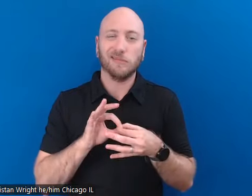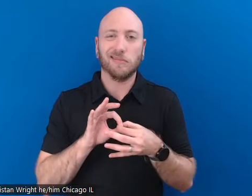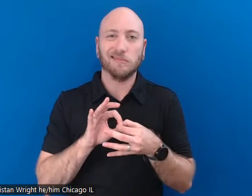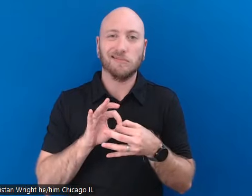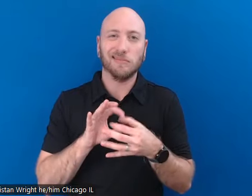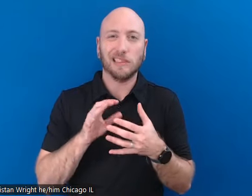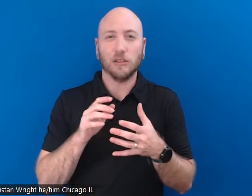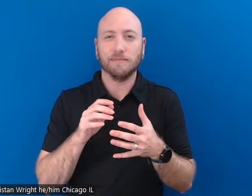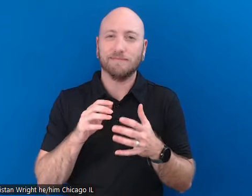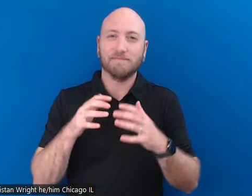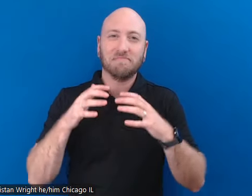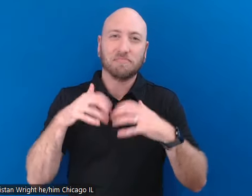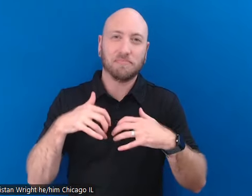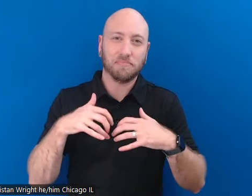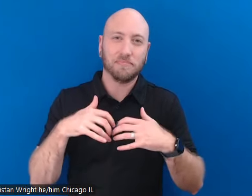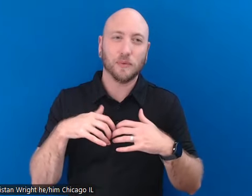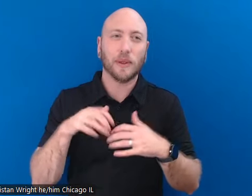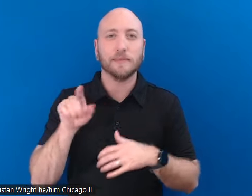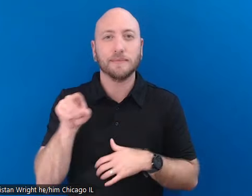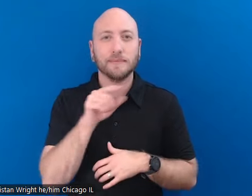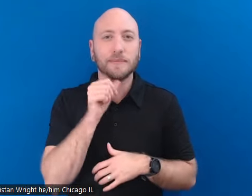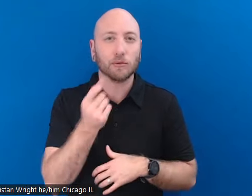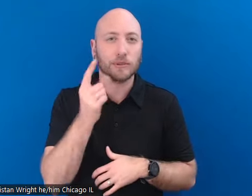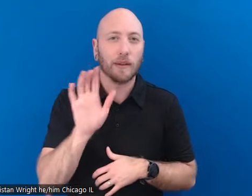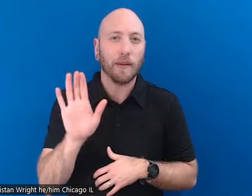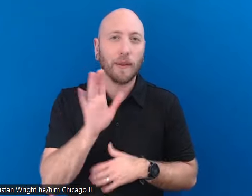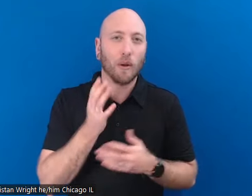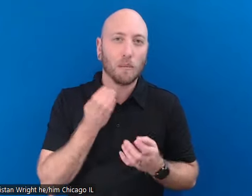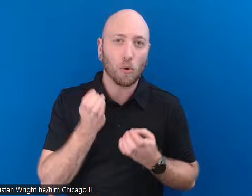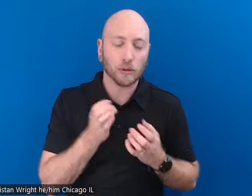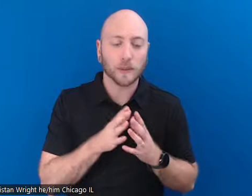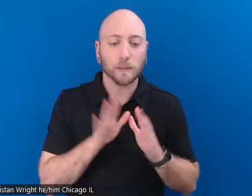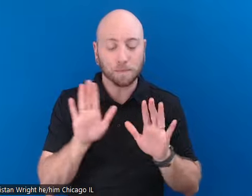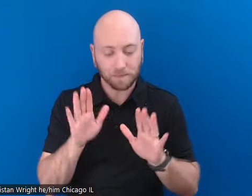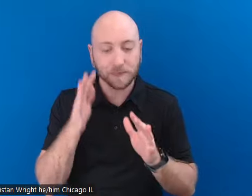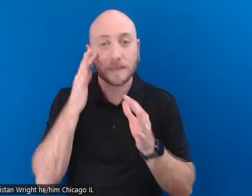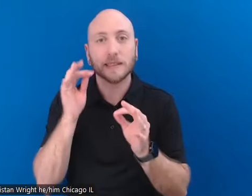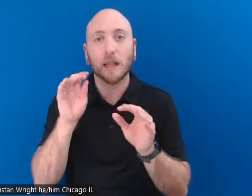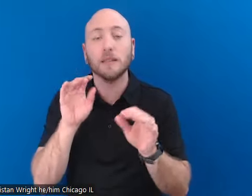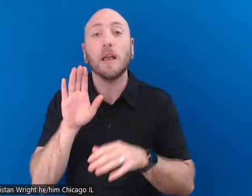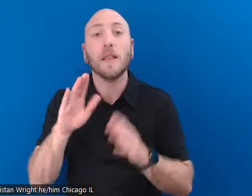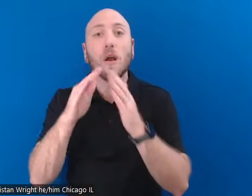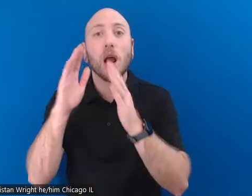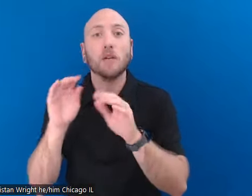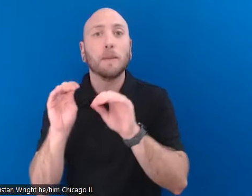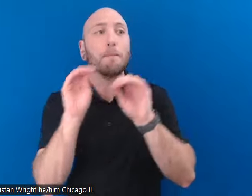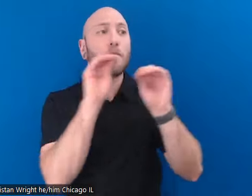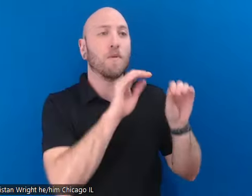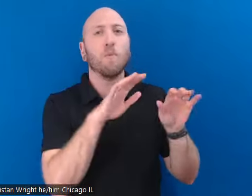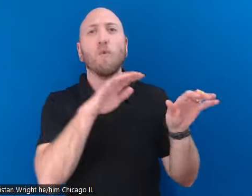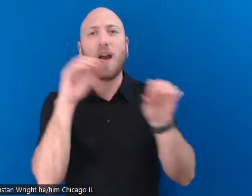emotional response to the situation, I moved out and I moved in with my boyfriend. At first, it